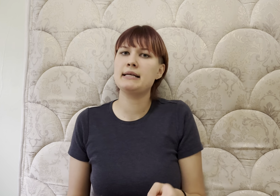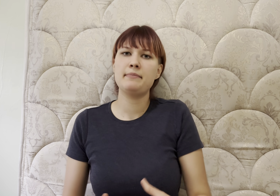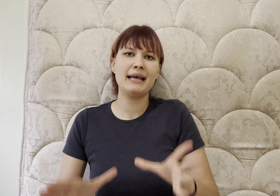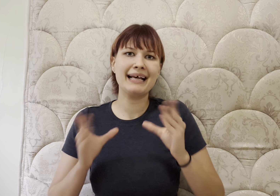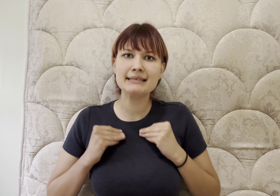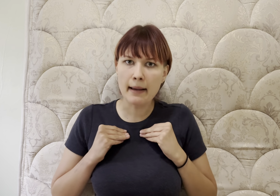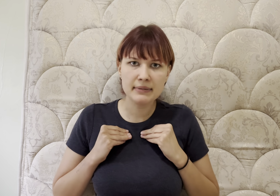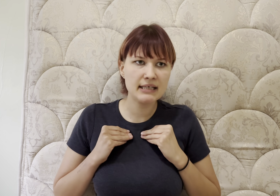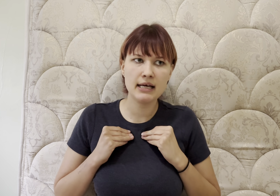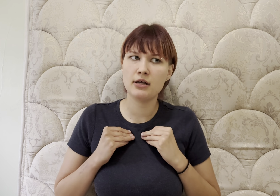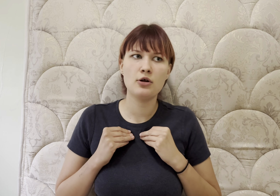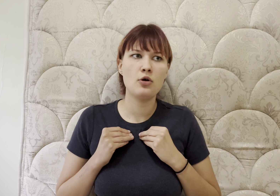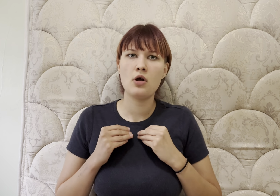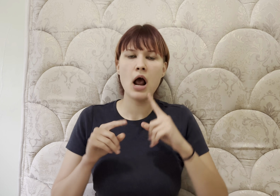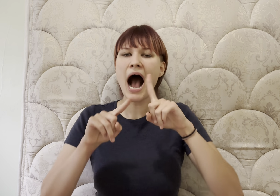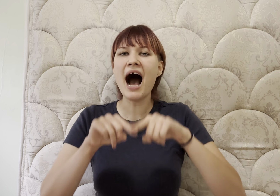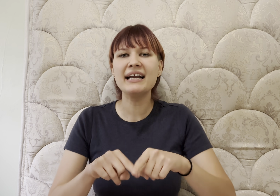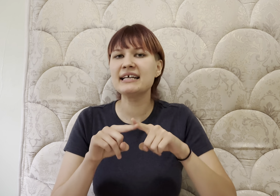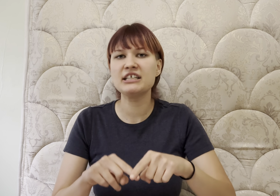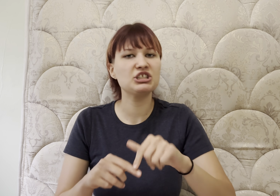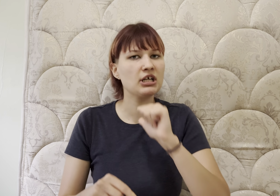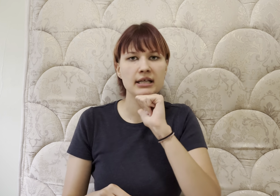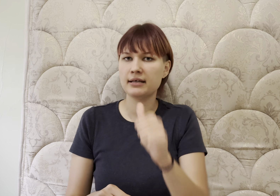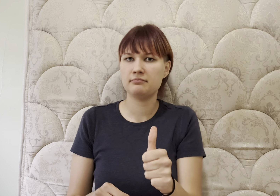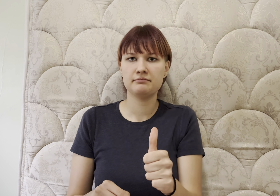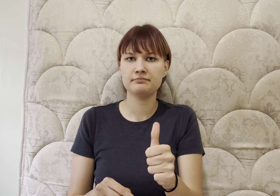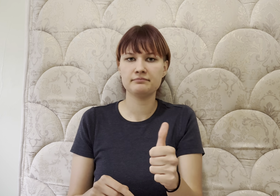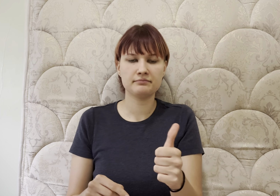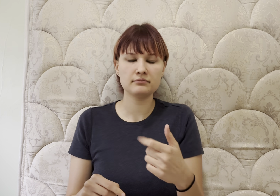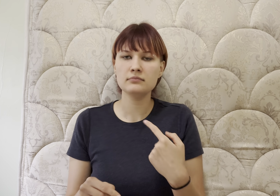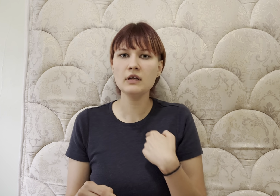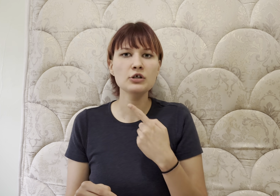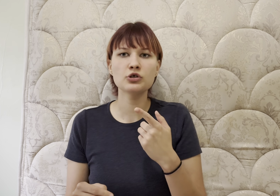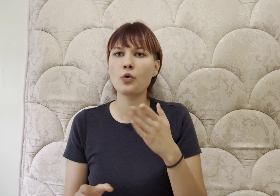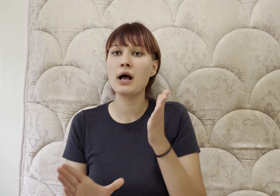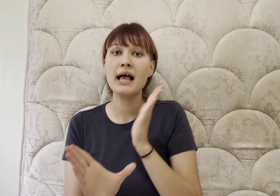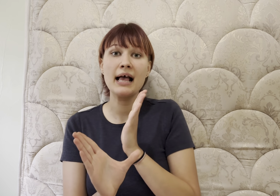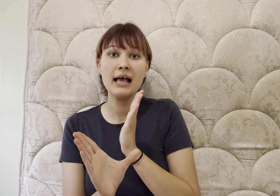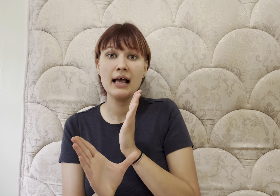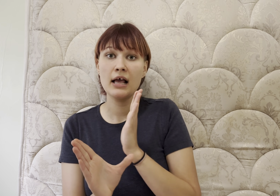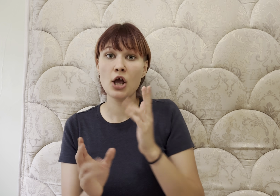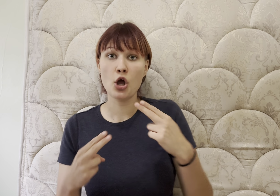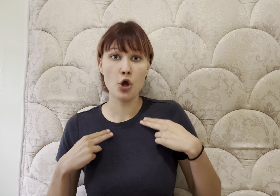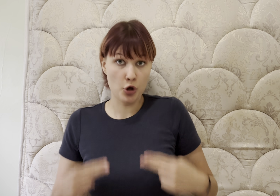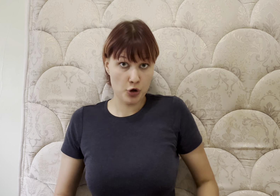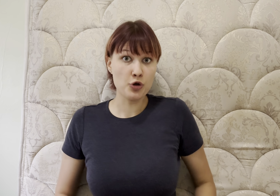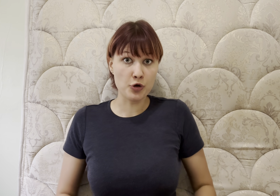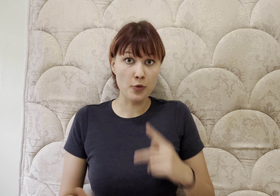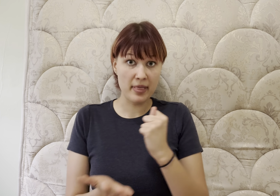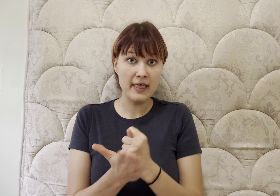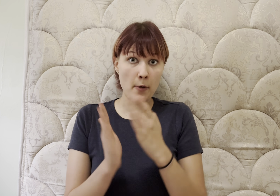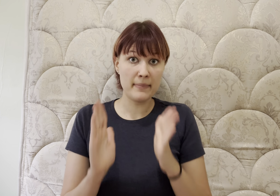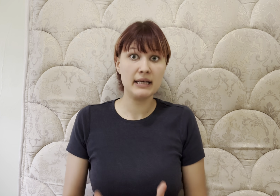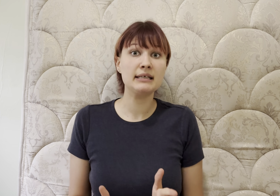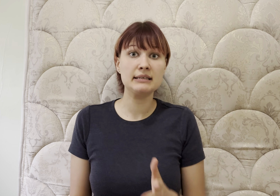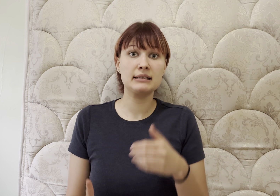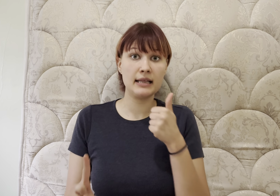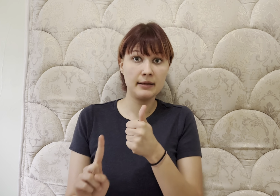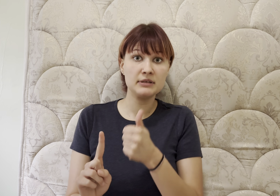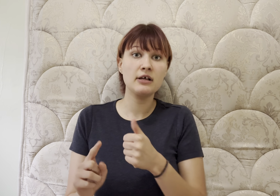therapists try really hard to get people to understand that they are valuable and that the therapist accepts